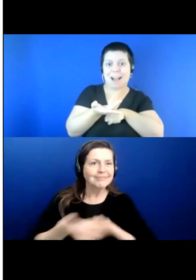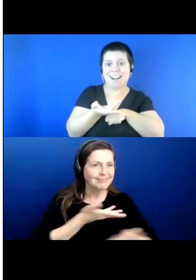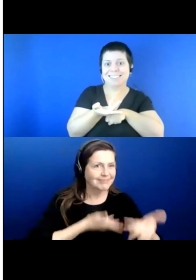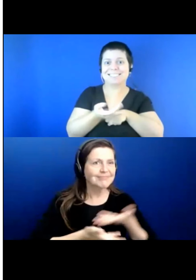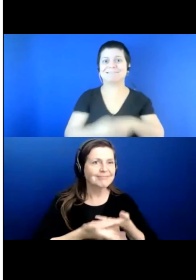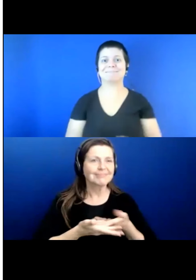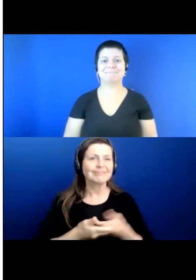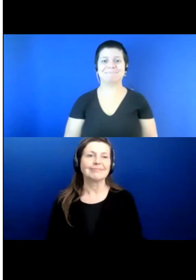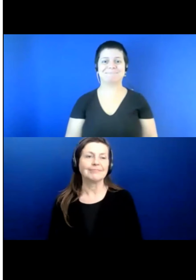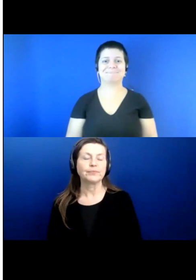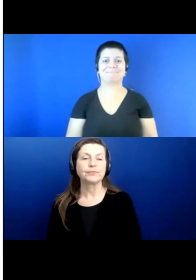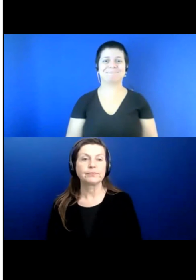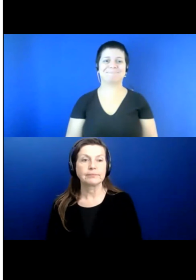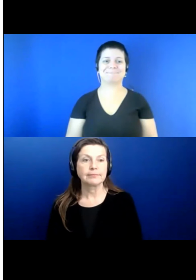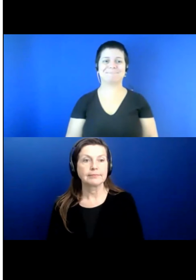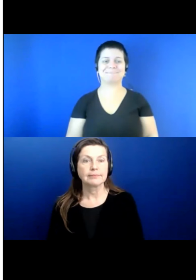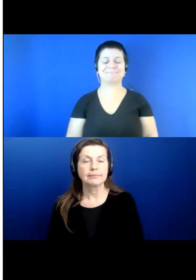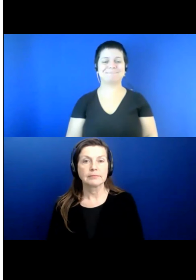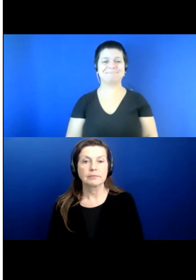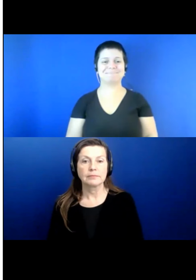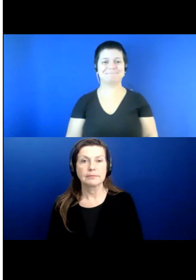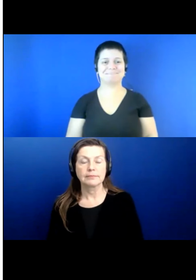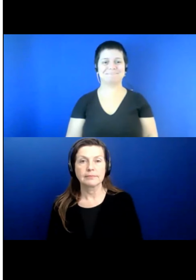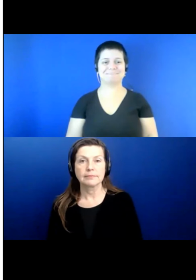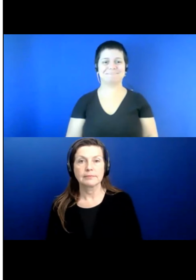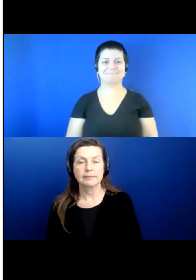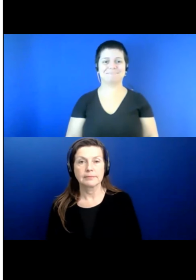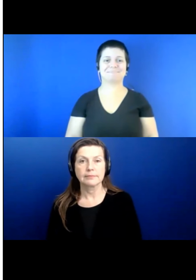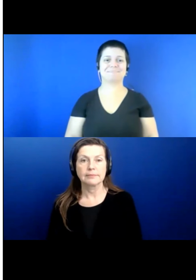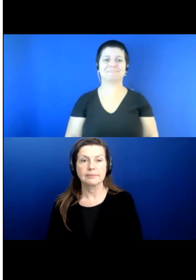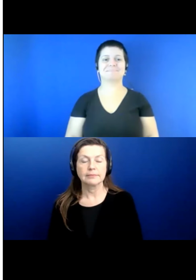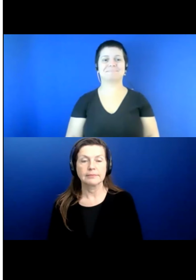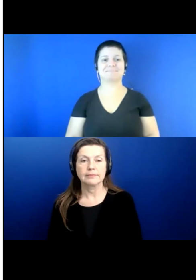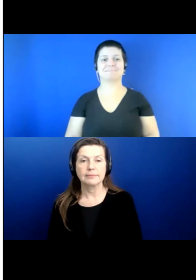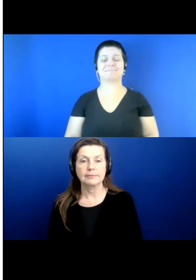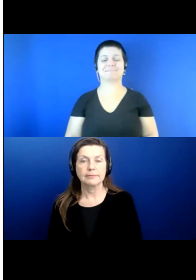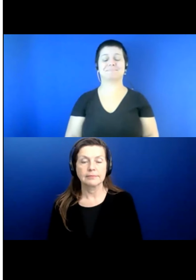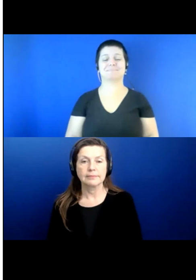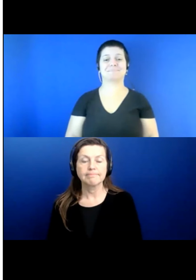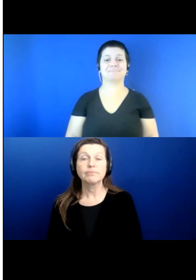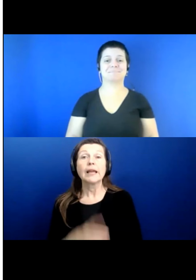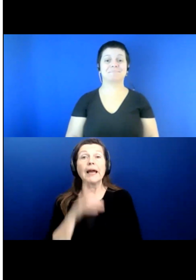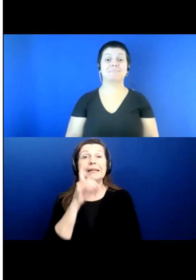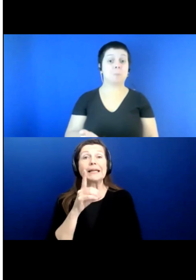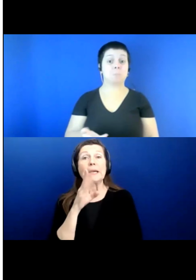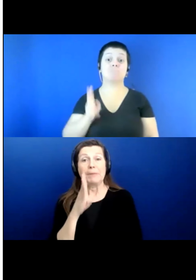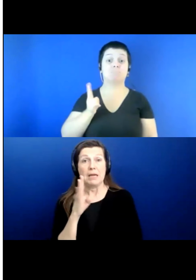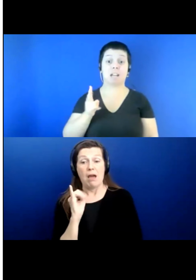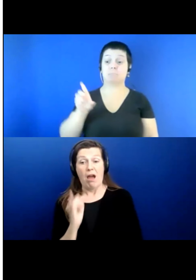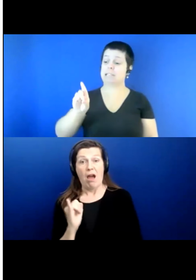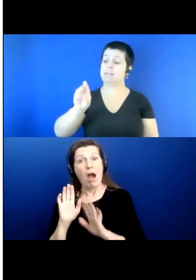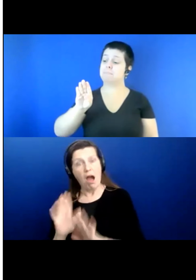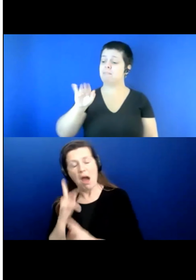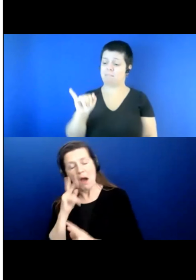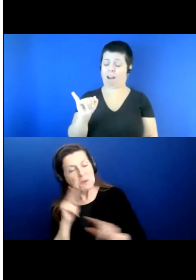So if we look at what always has been an important issue for DBI and persons with